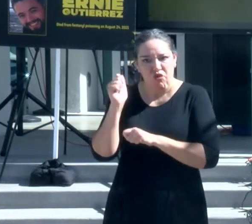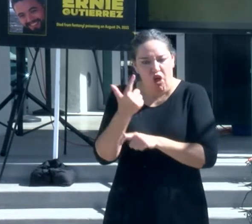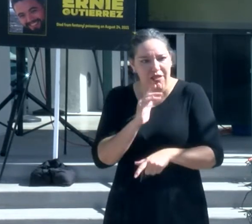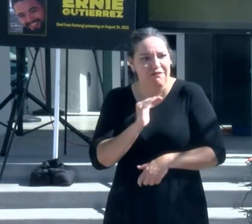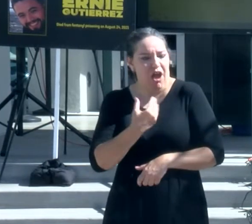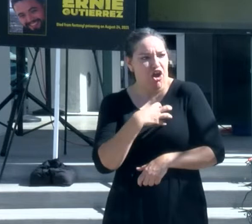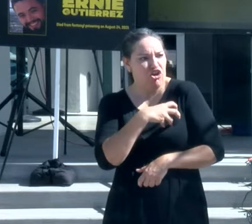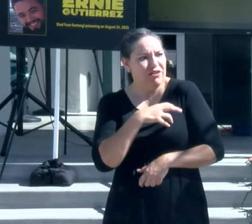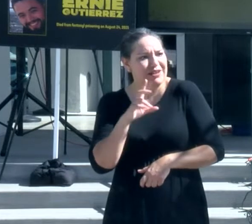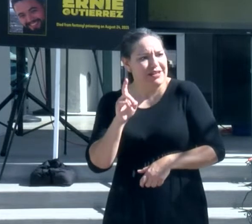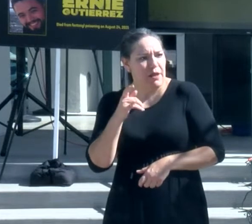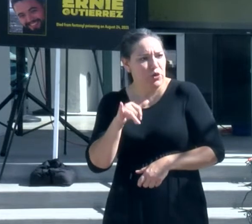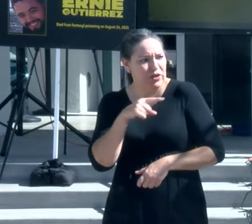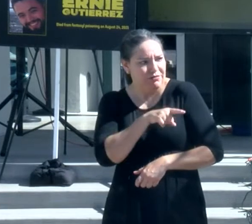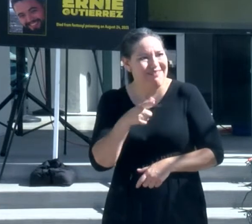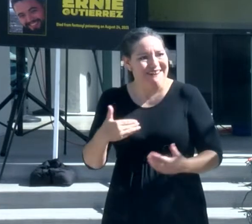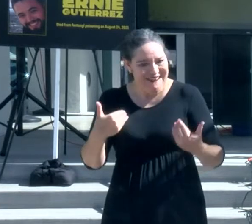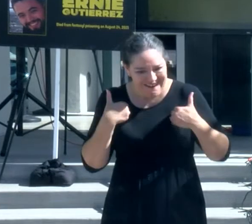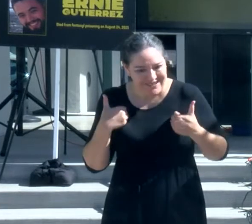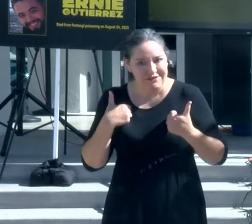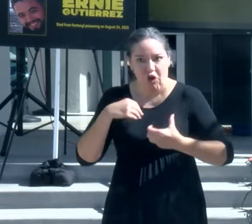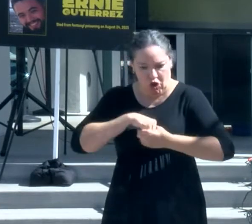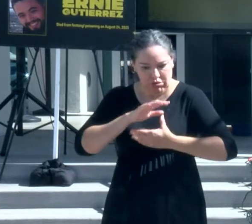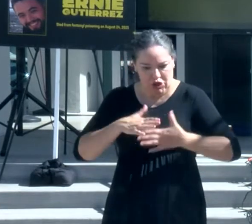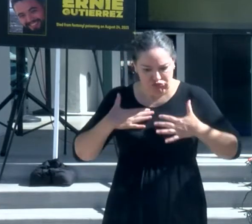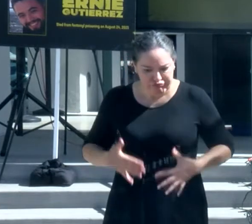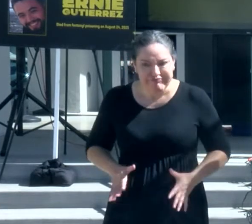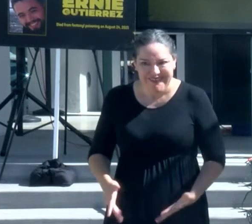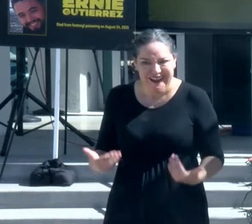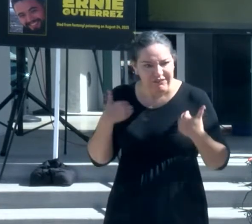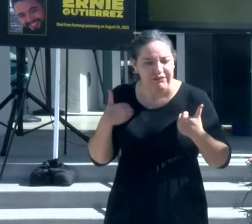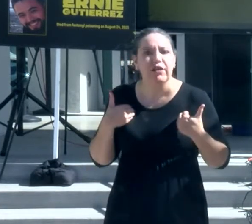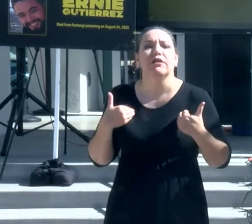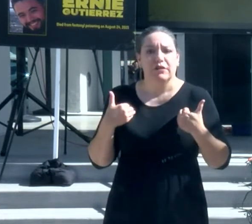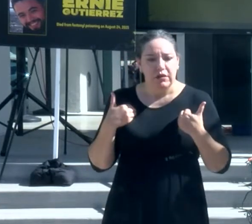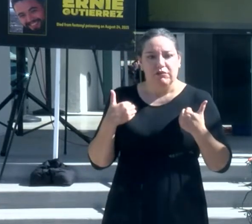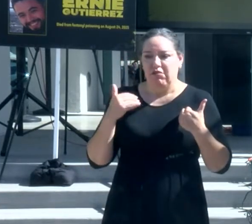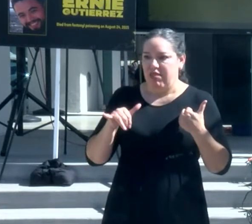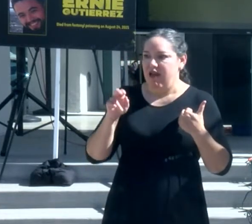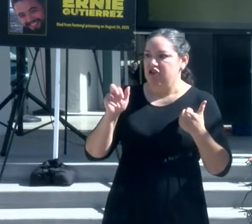deputies had Narcan on their person, and that